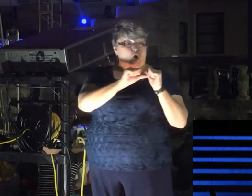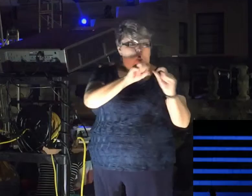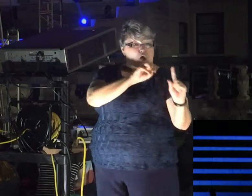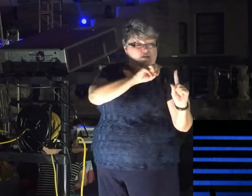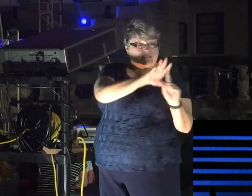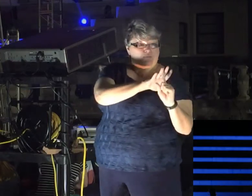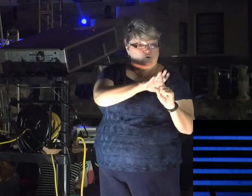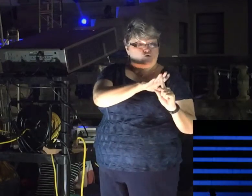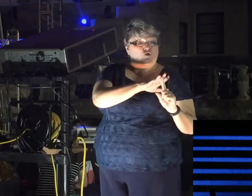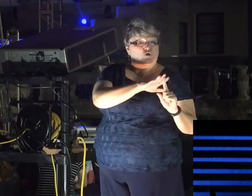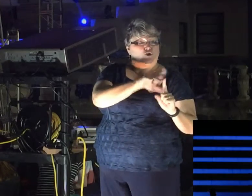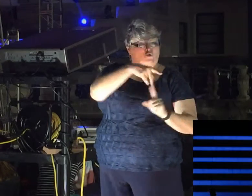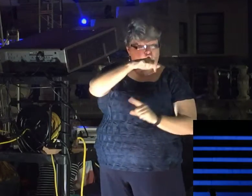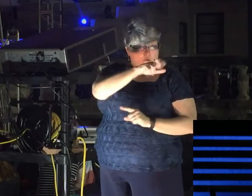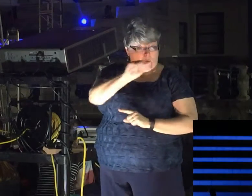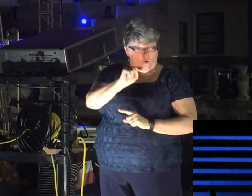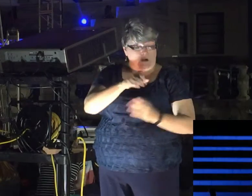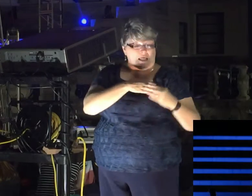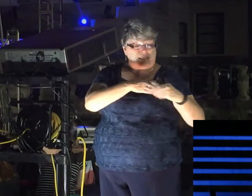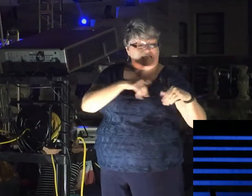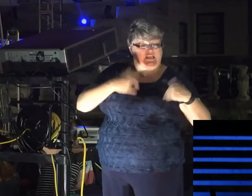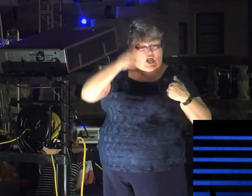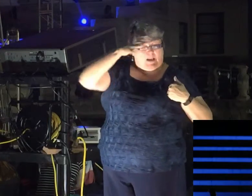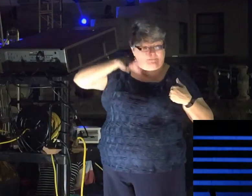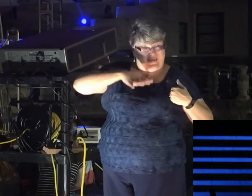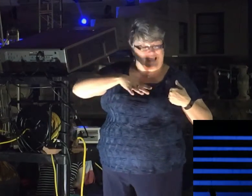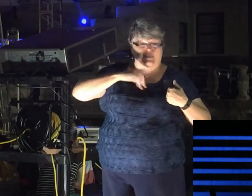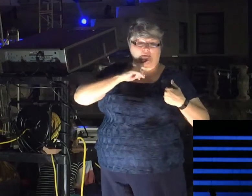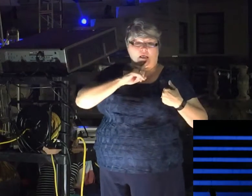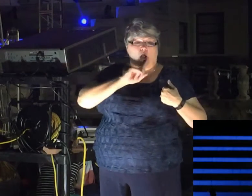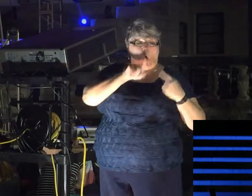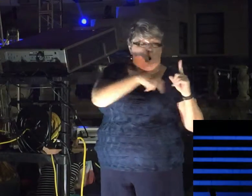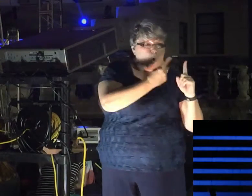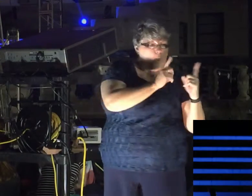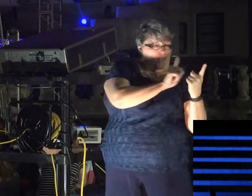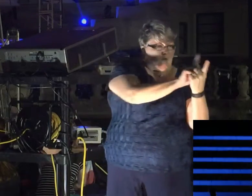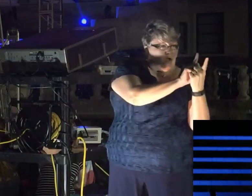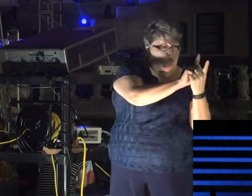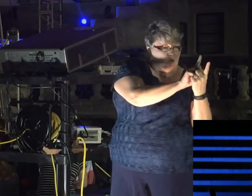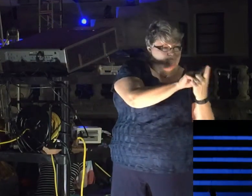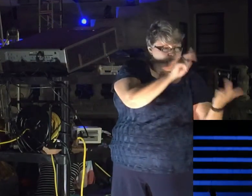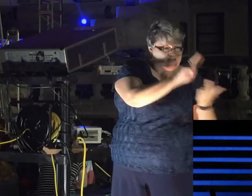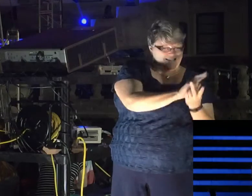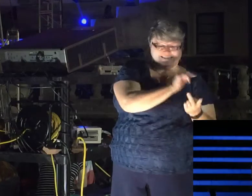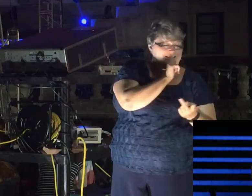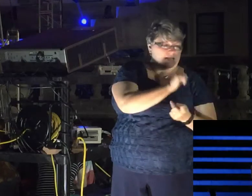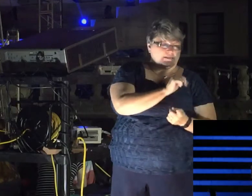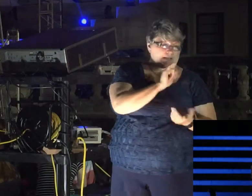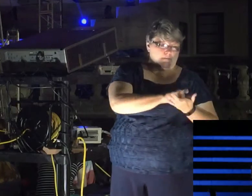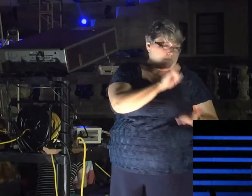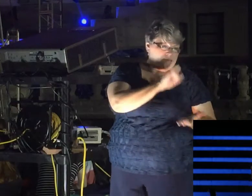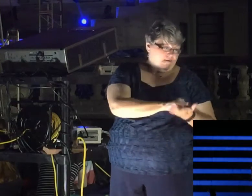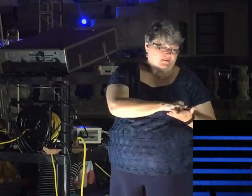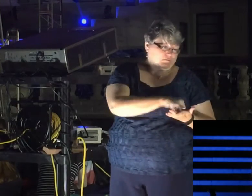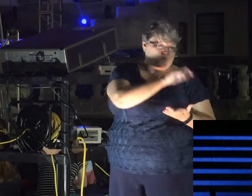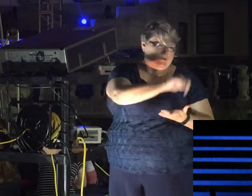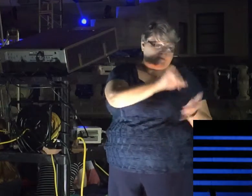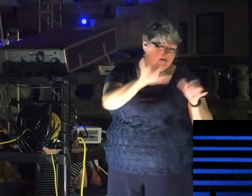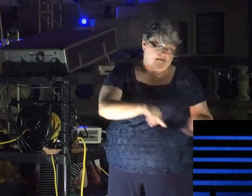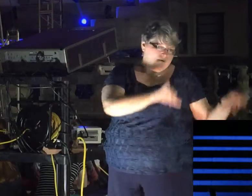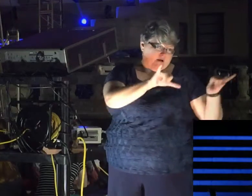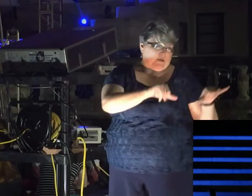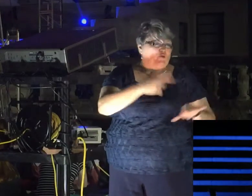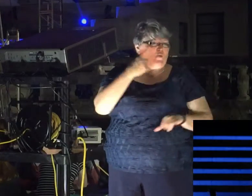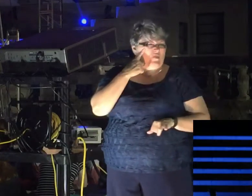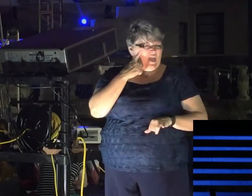is leading young men to presume that sexual exclusivity is unrealistic and uncommon,